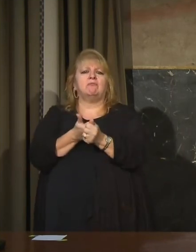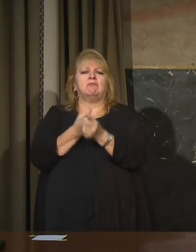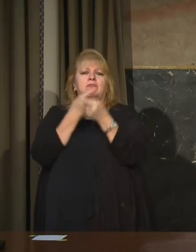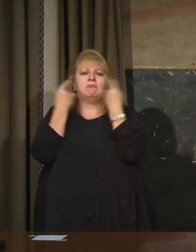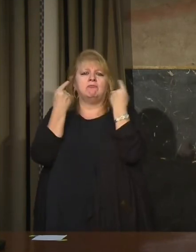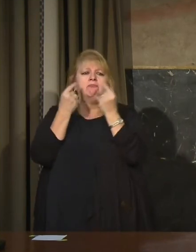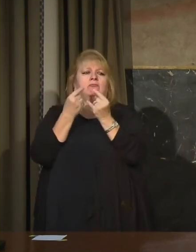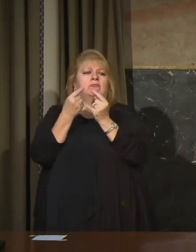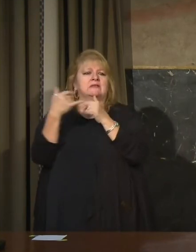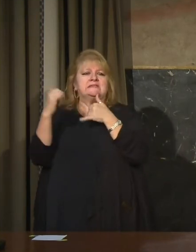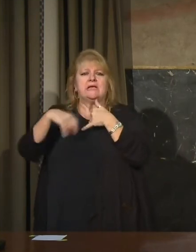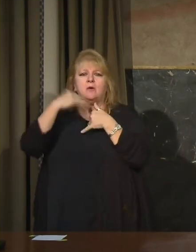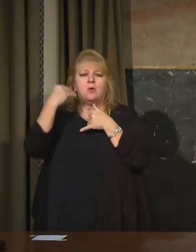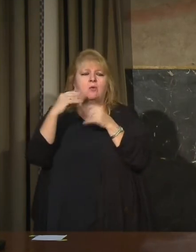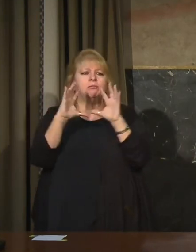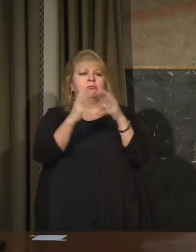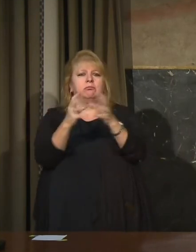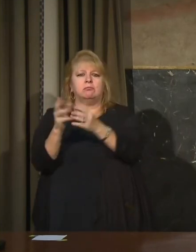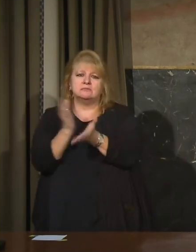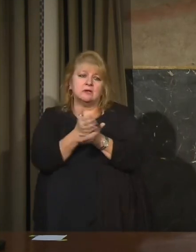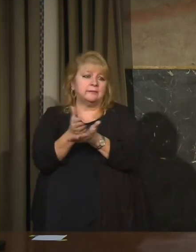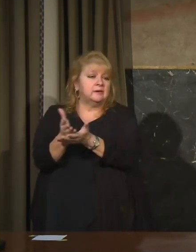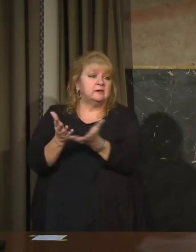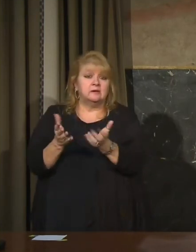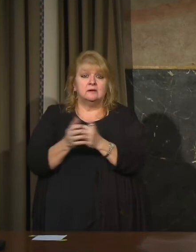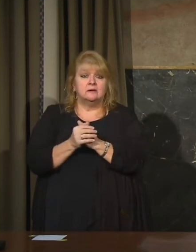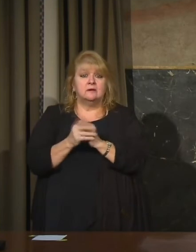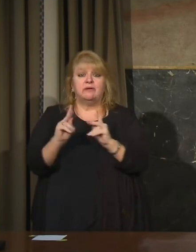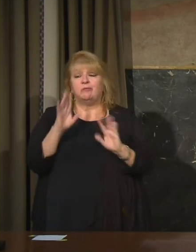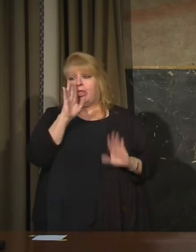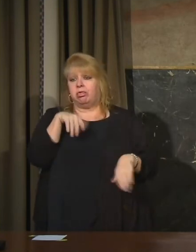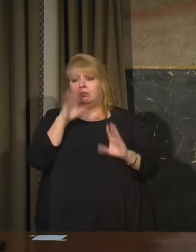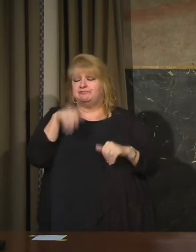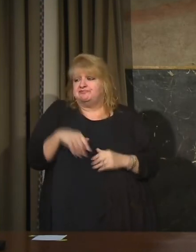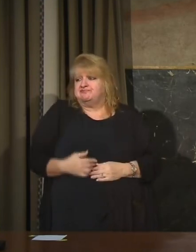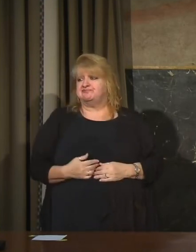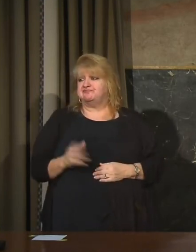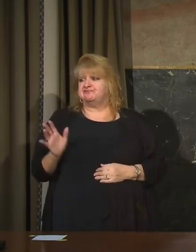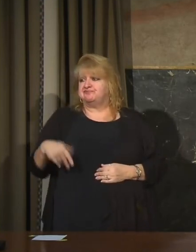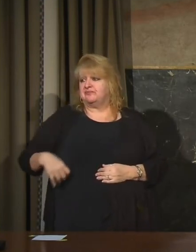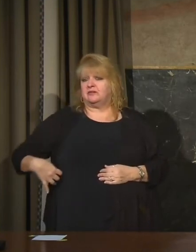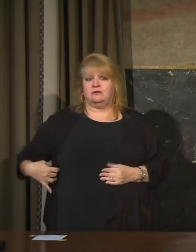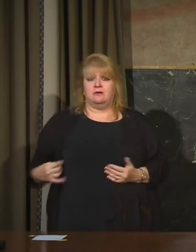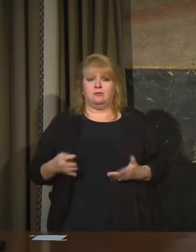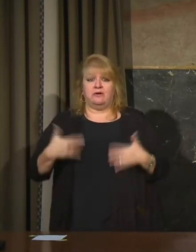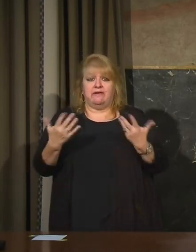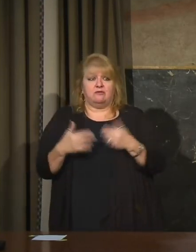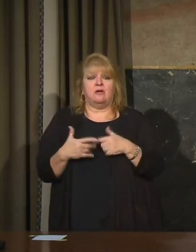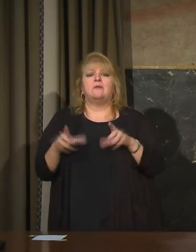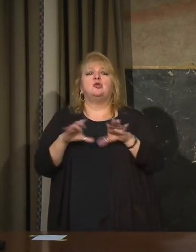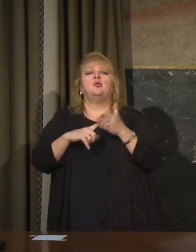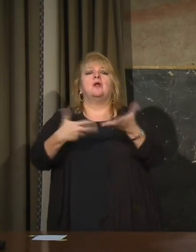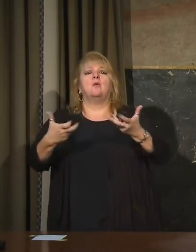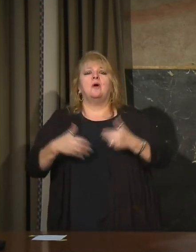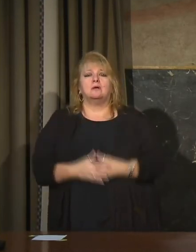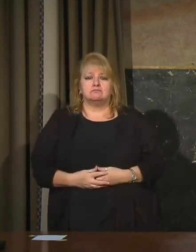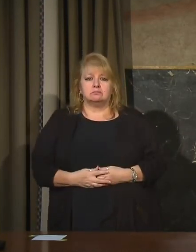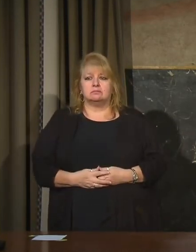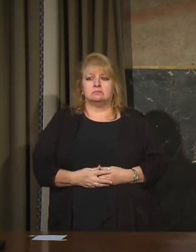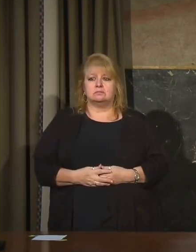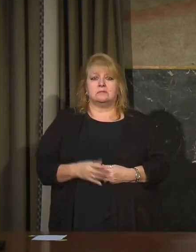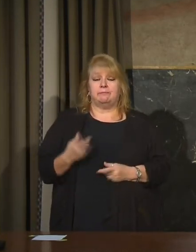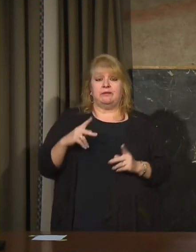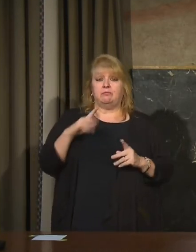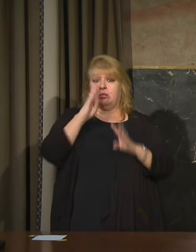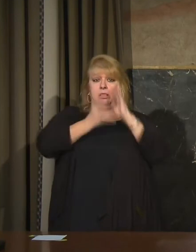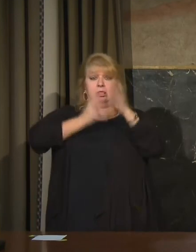tighten restrictions to limit community spread? Yeah, that's a great question, and I'm not prepared to answer it today.